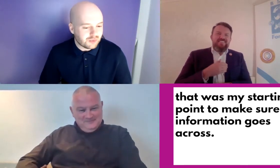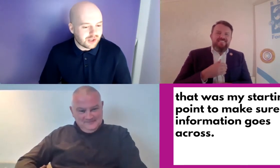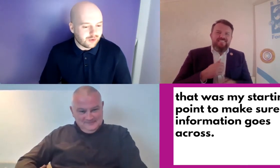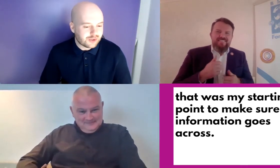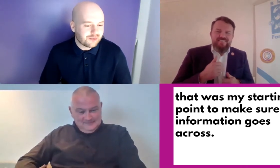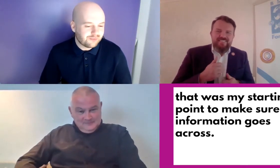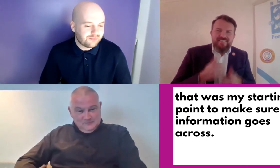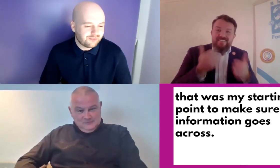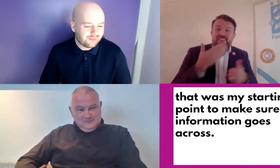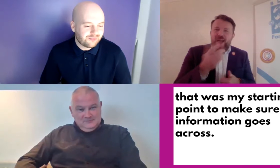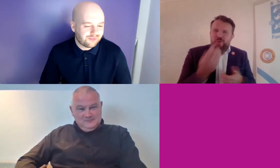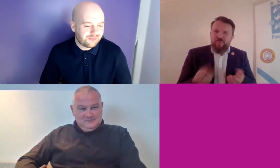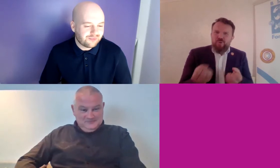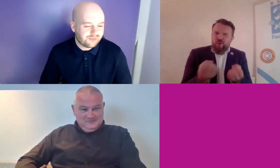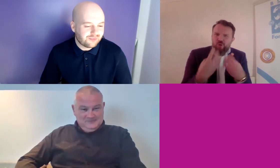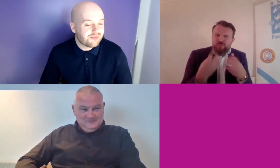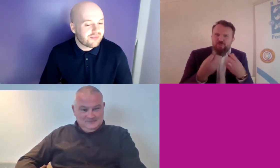information was across.